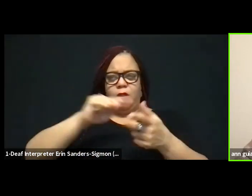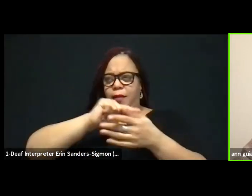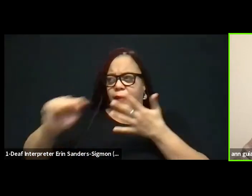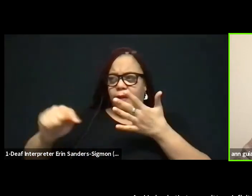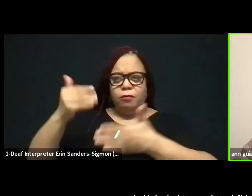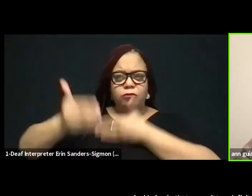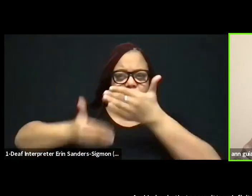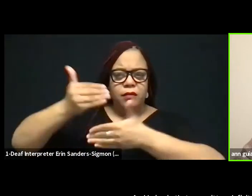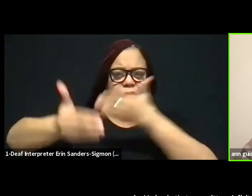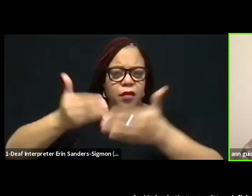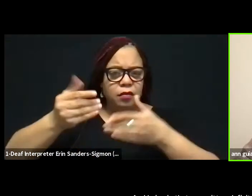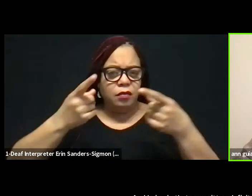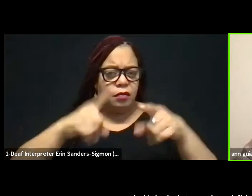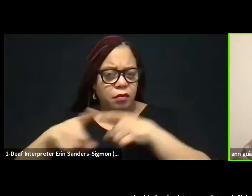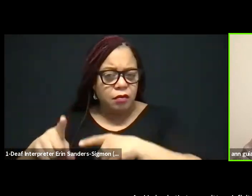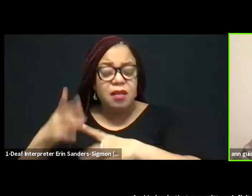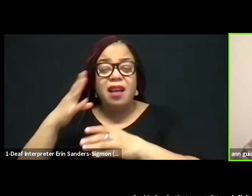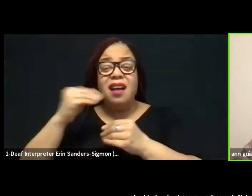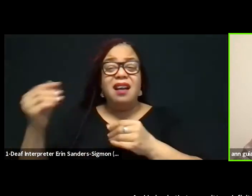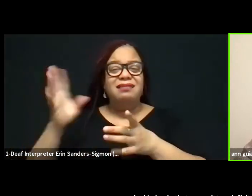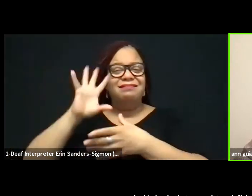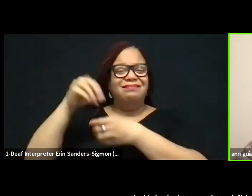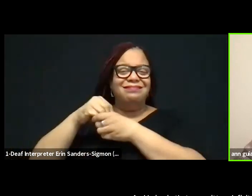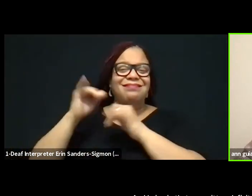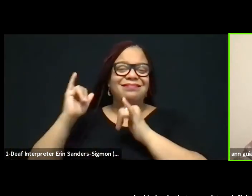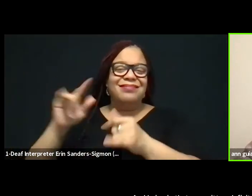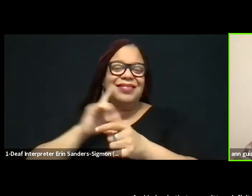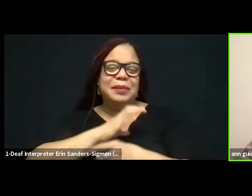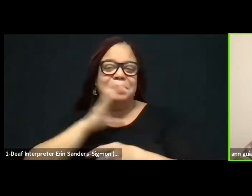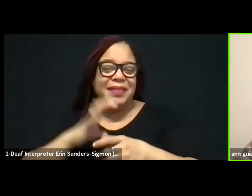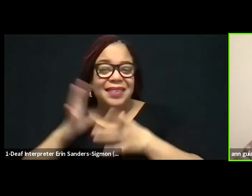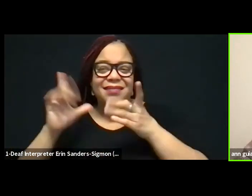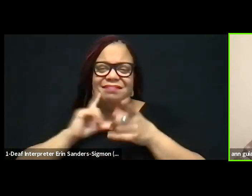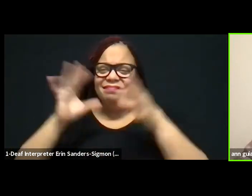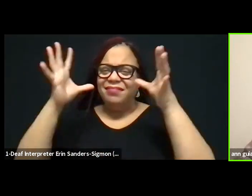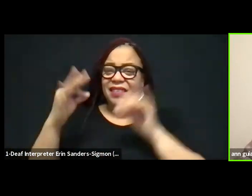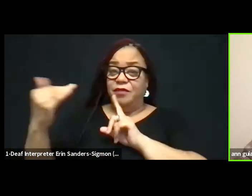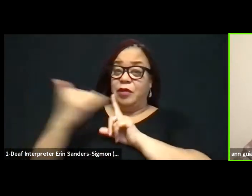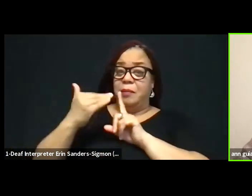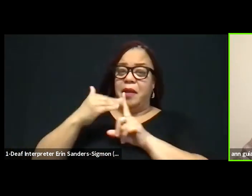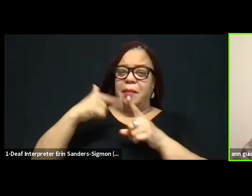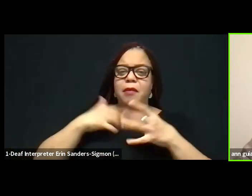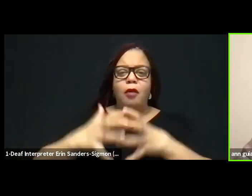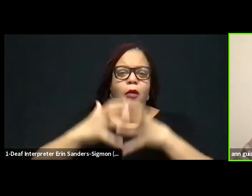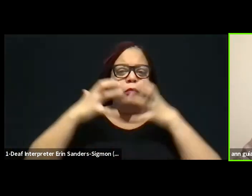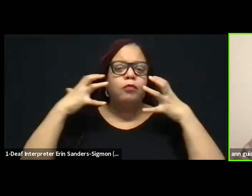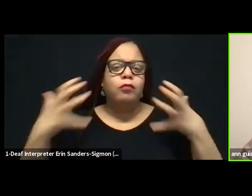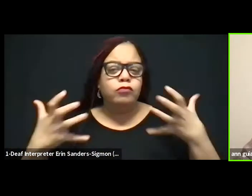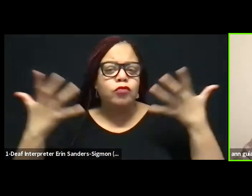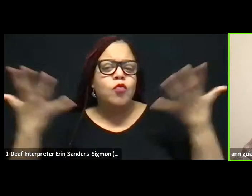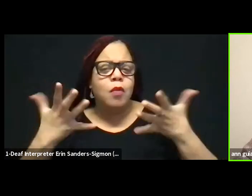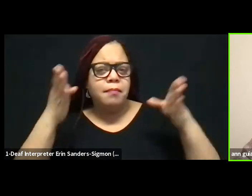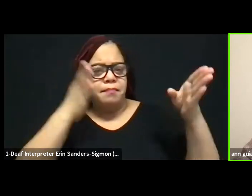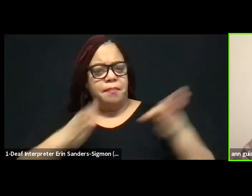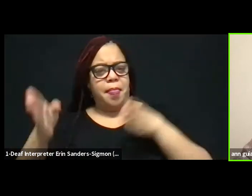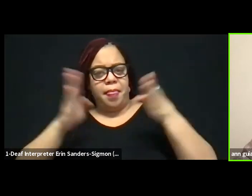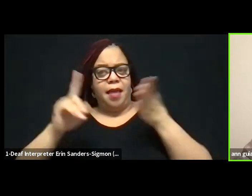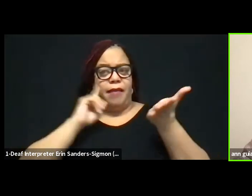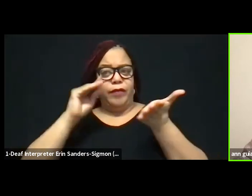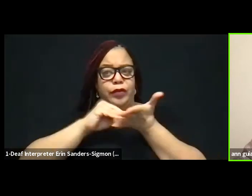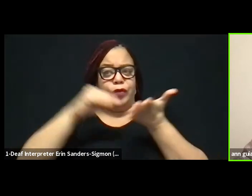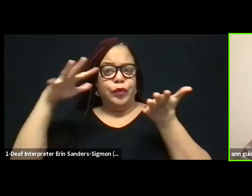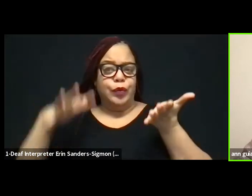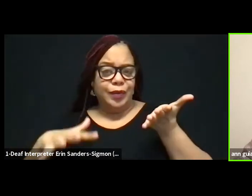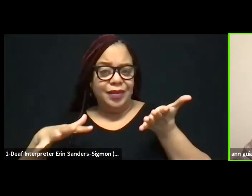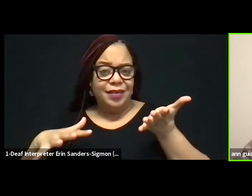students actually lack a lot of student voices, which is ironic. And besides from like